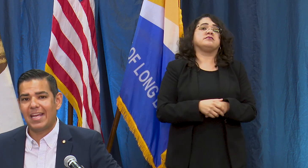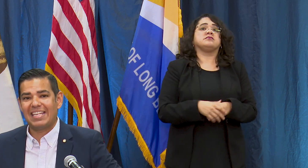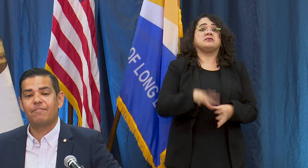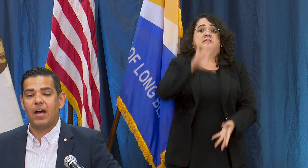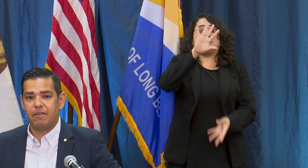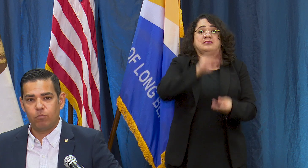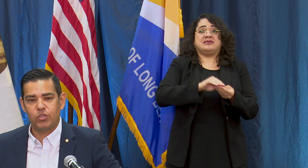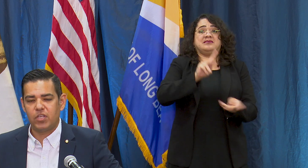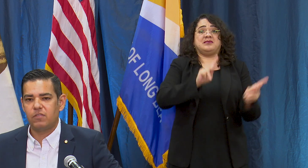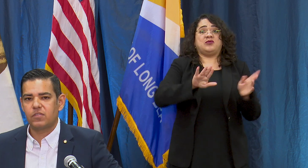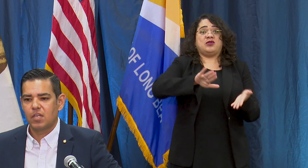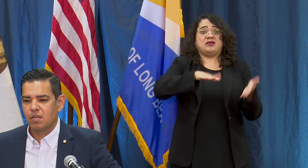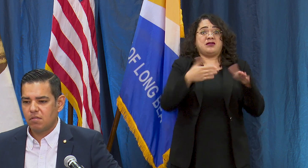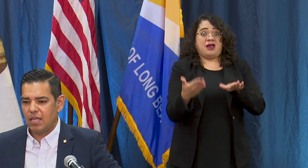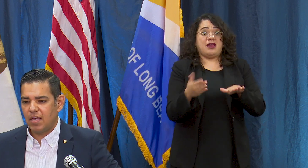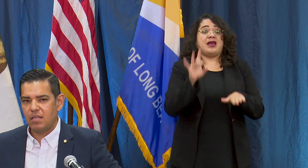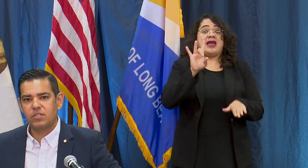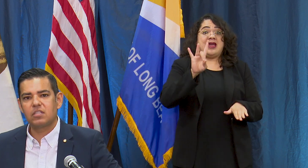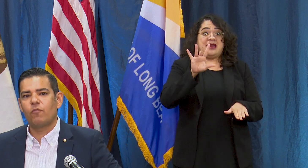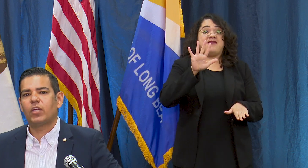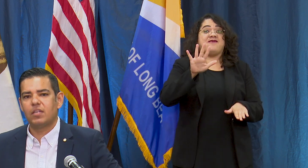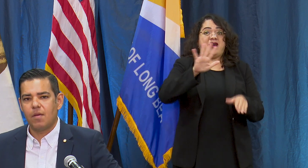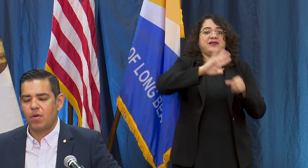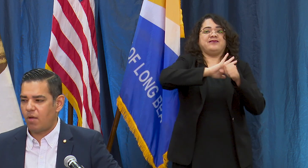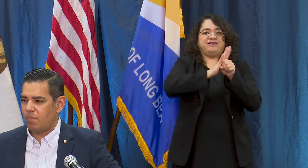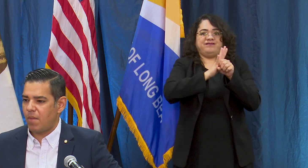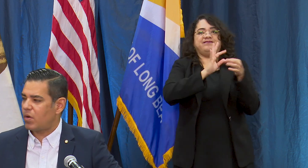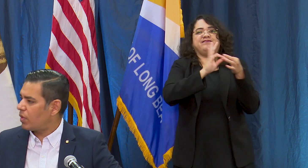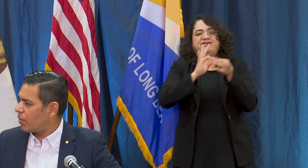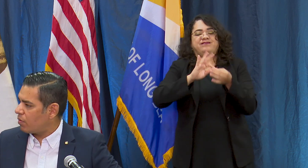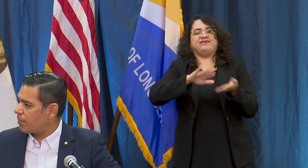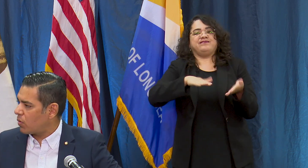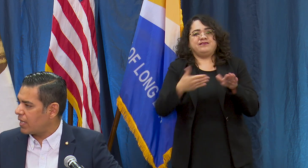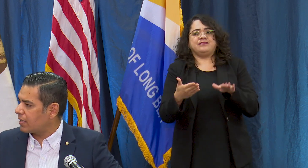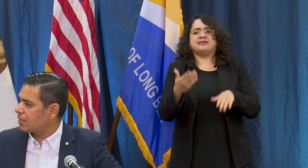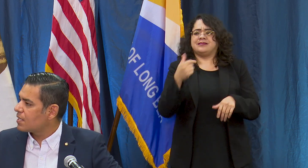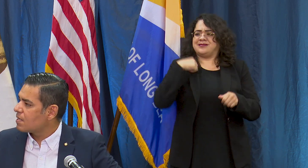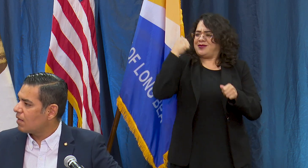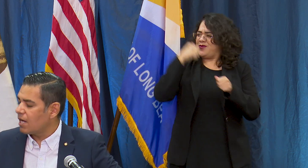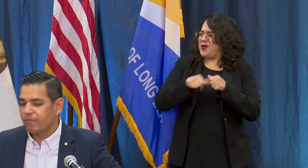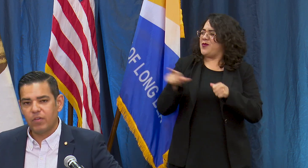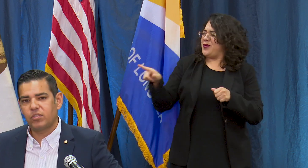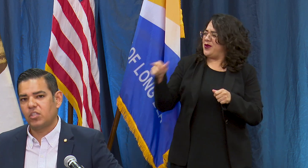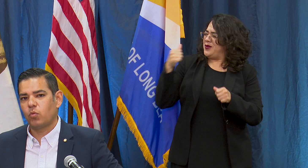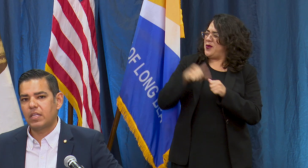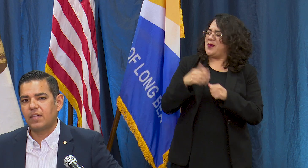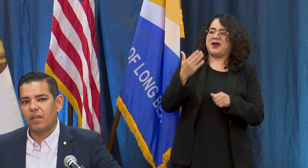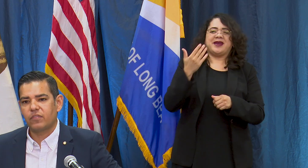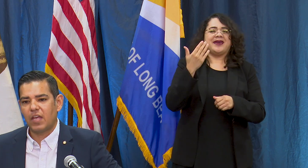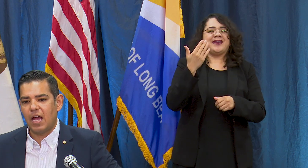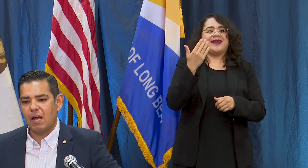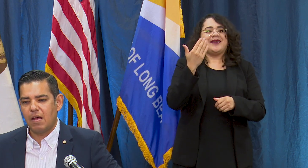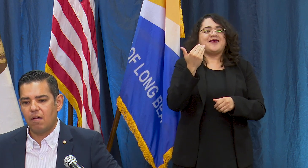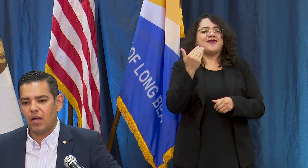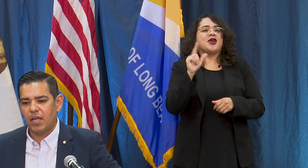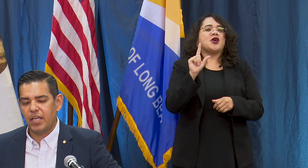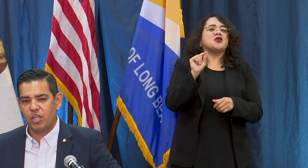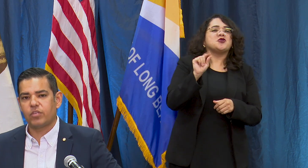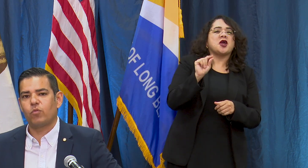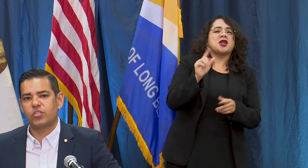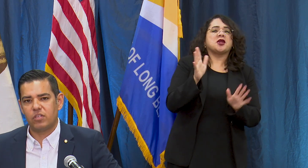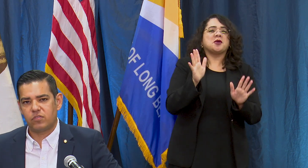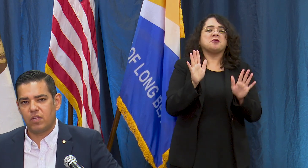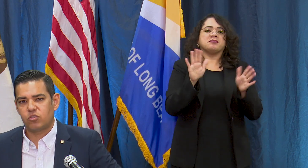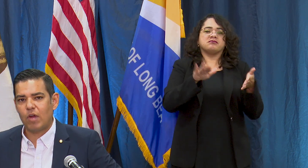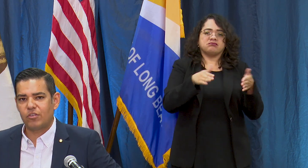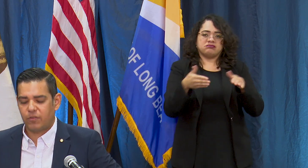now at 85, which is a significant number. I remember when we were reporting 15, 20 deaths, each